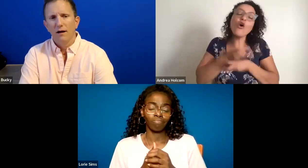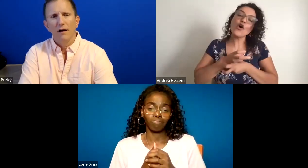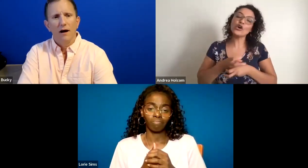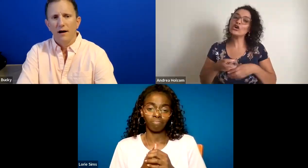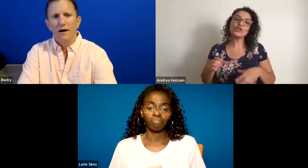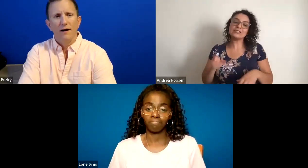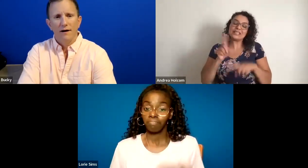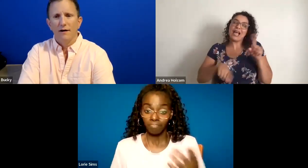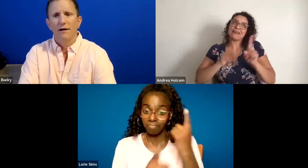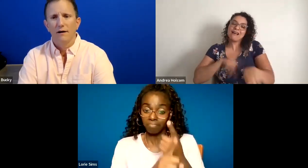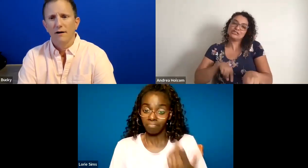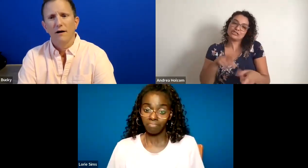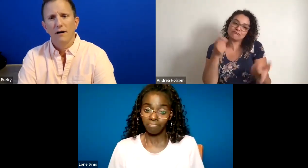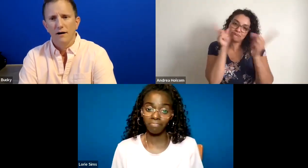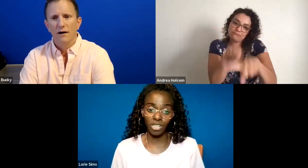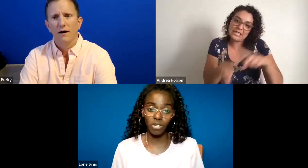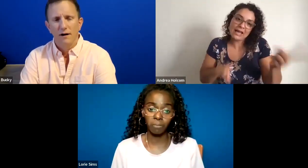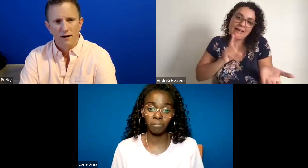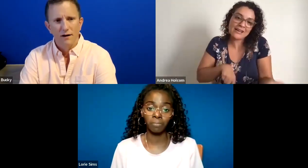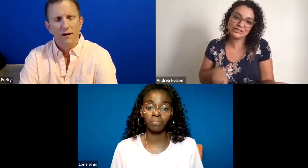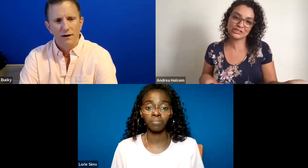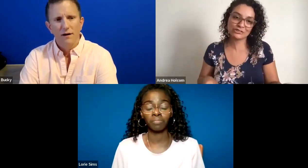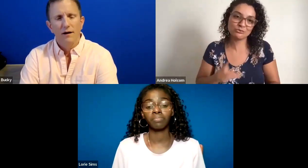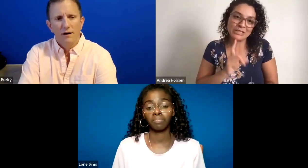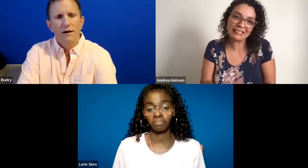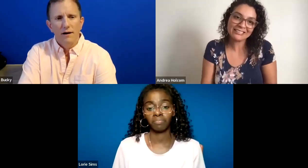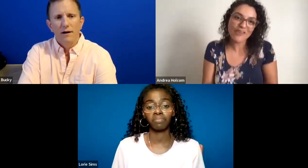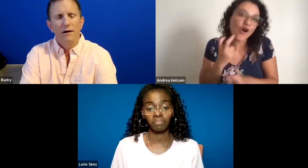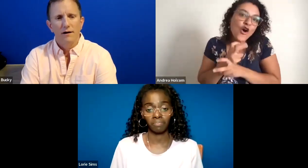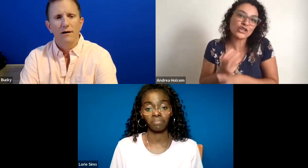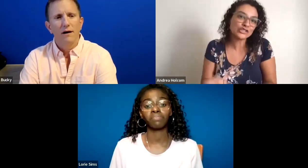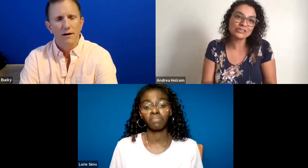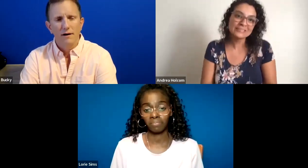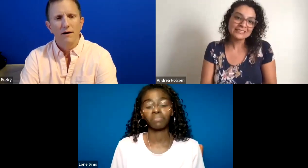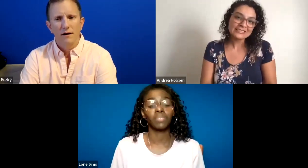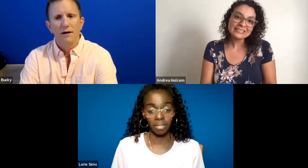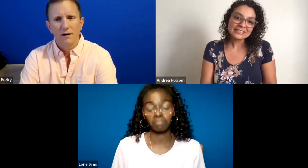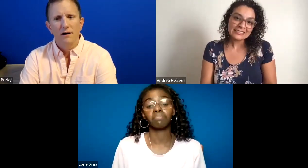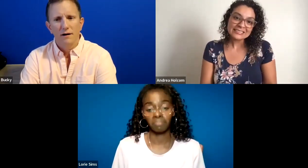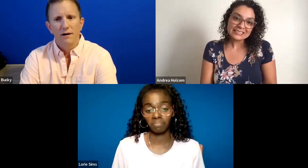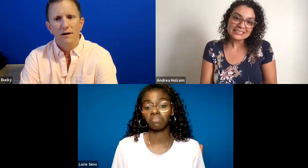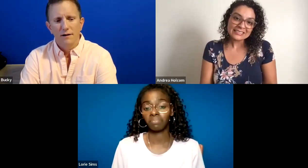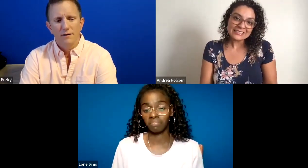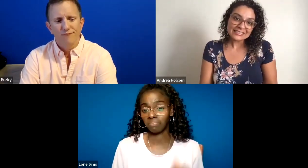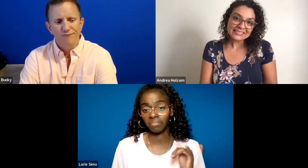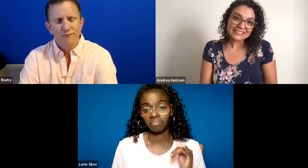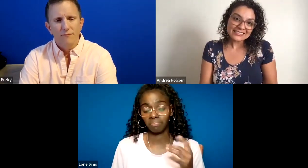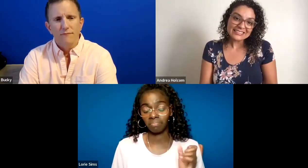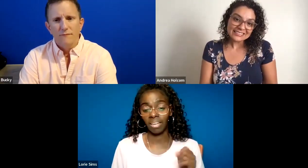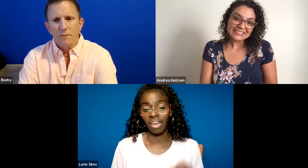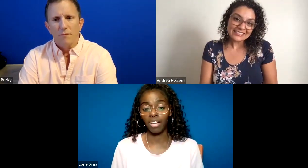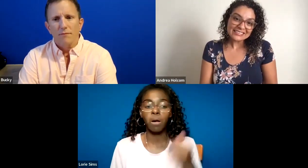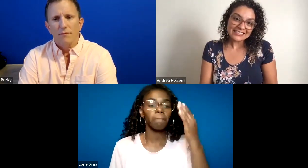And that's quite the sticky situation now, isn't it? Yeah, I agree. I believe we really can't even answer that question. It's such a complicated